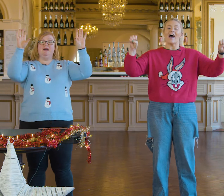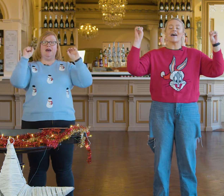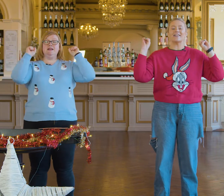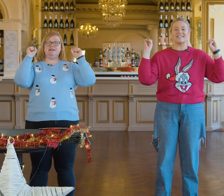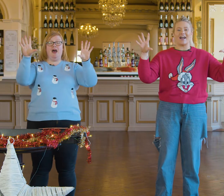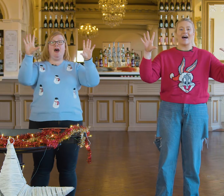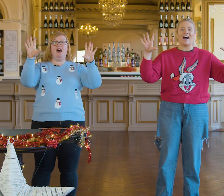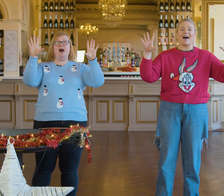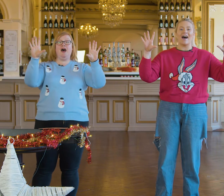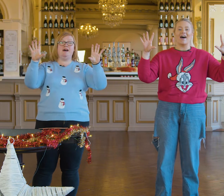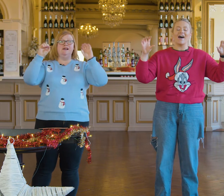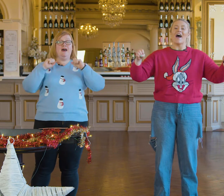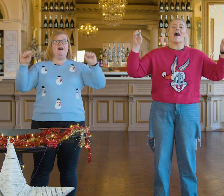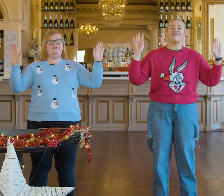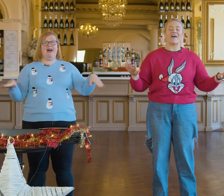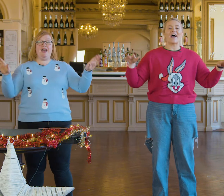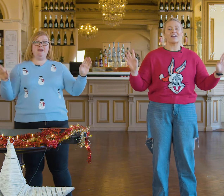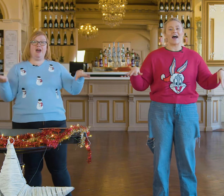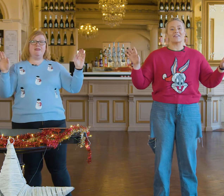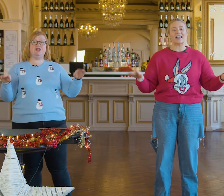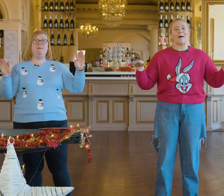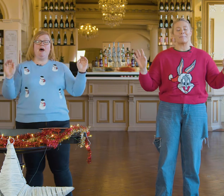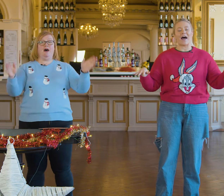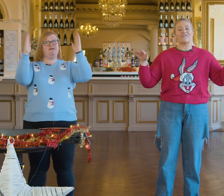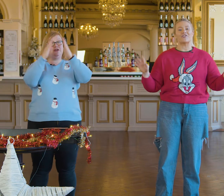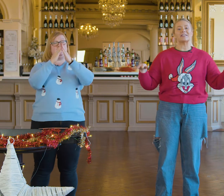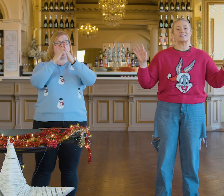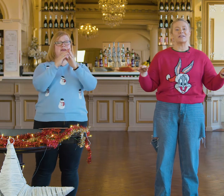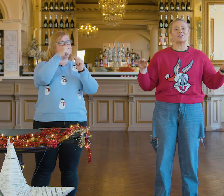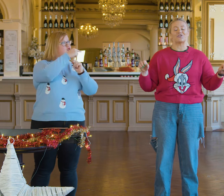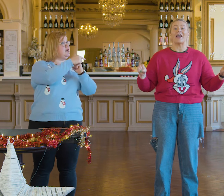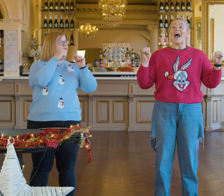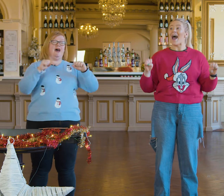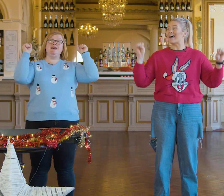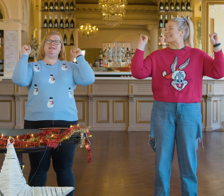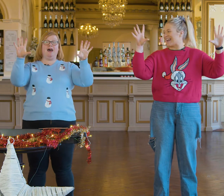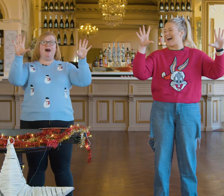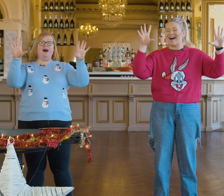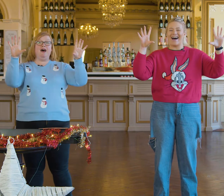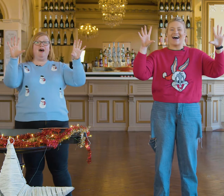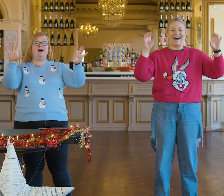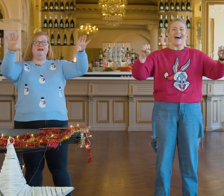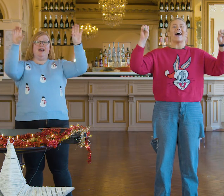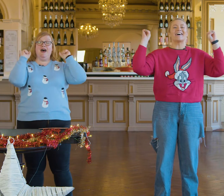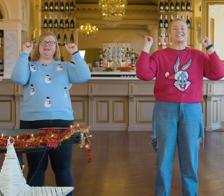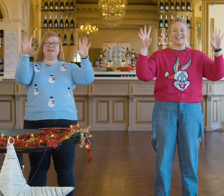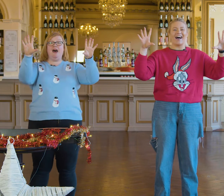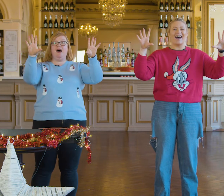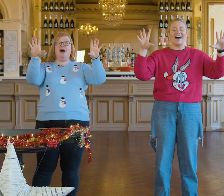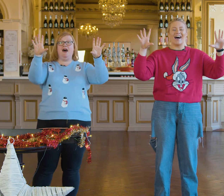a star, a fairy on the top of the Christmas tree. A star, a